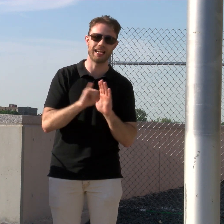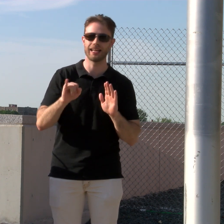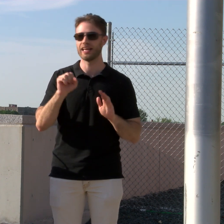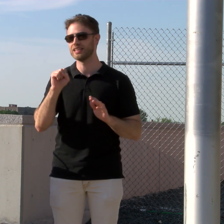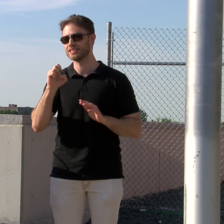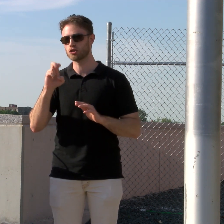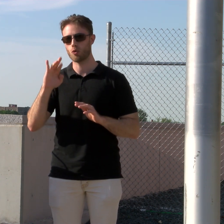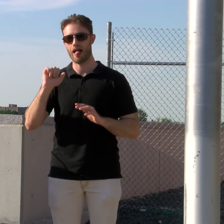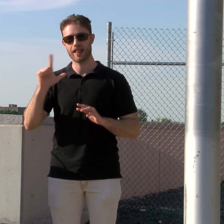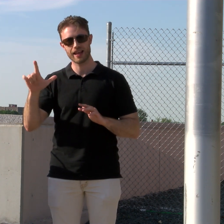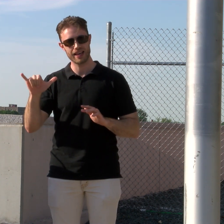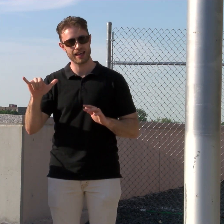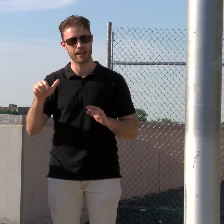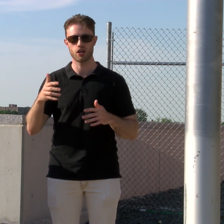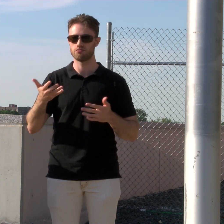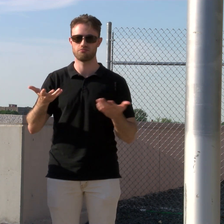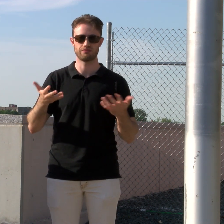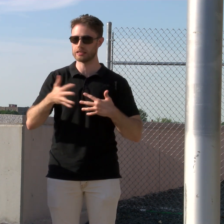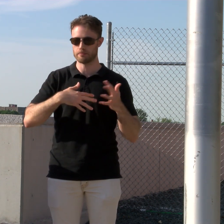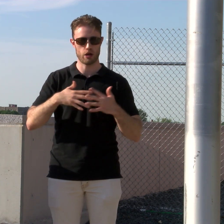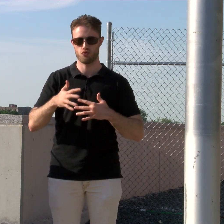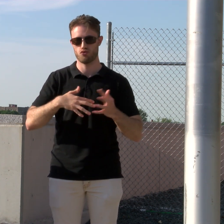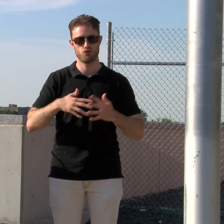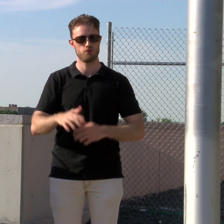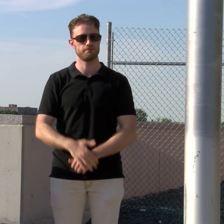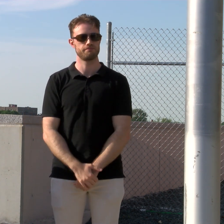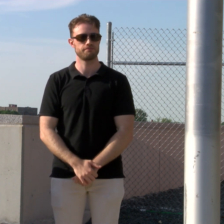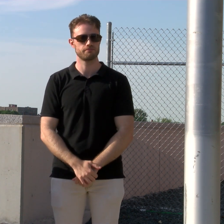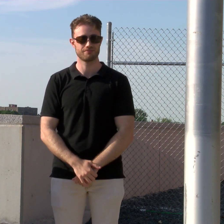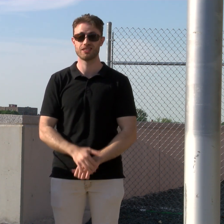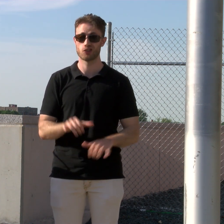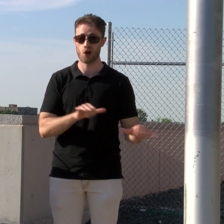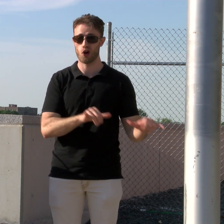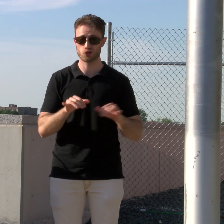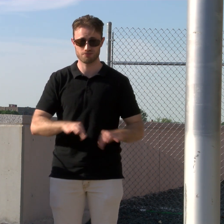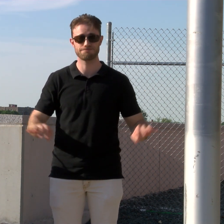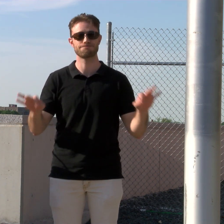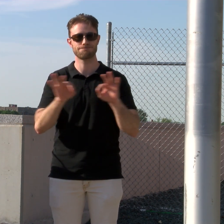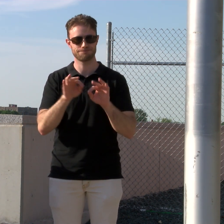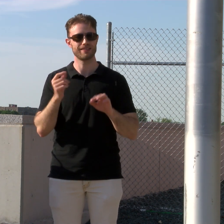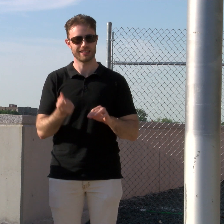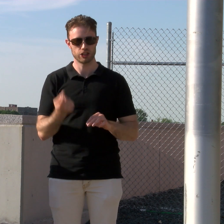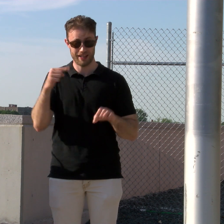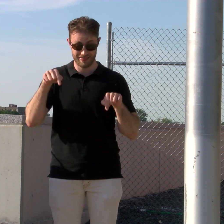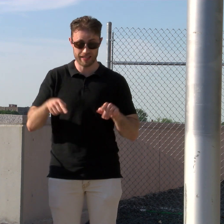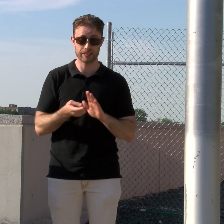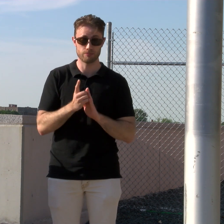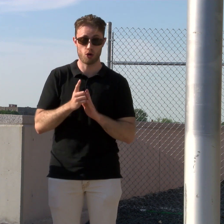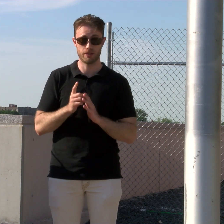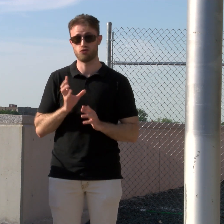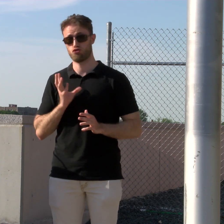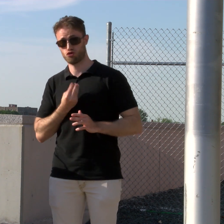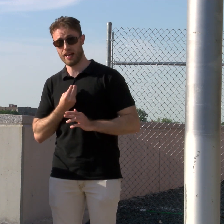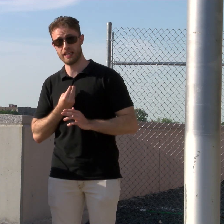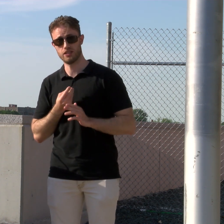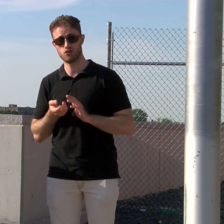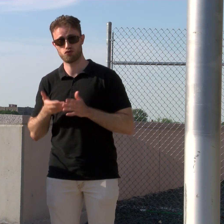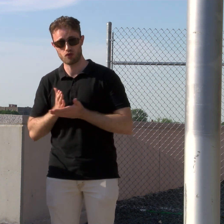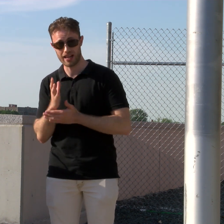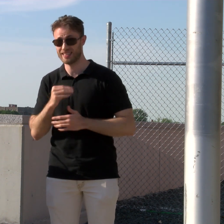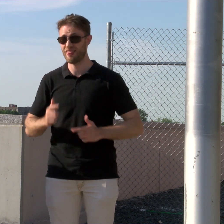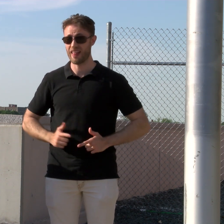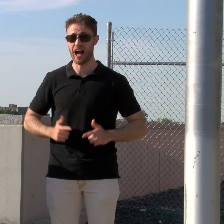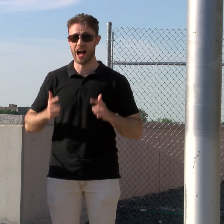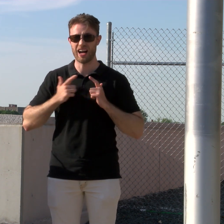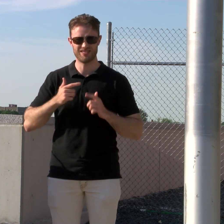sexuality, or where they are. And we must understand that in this moment, where trans rights and lives